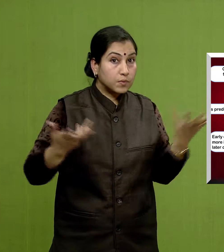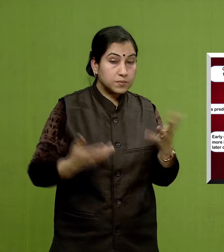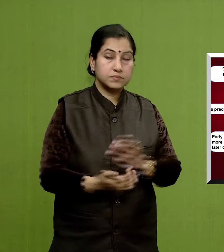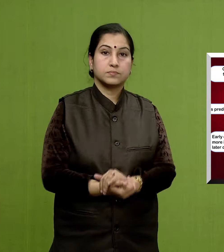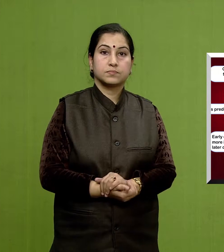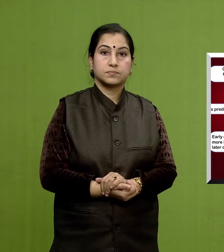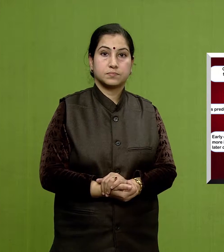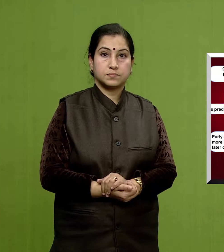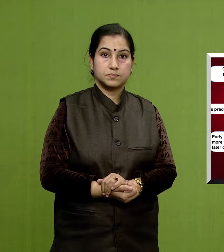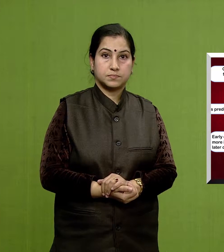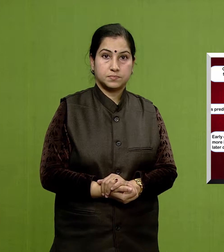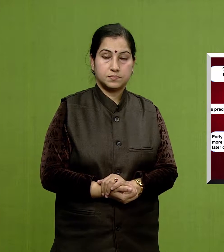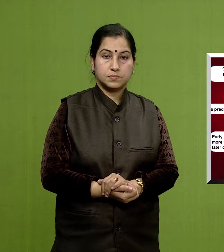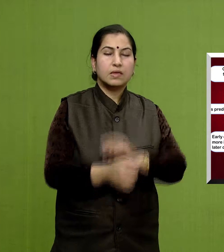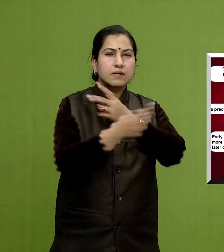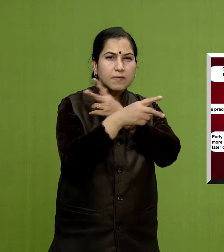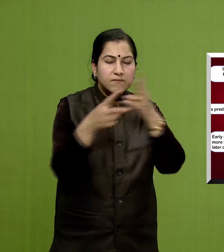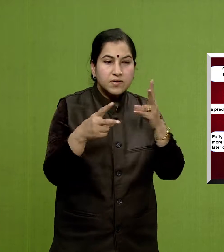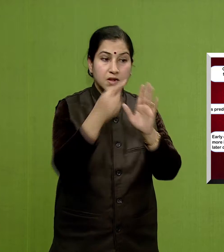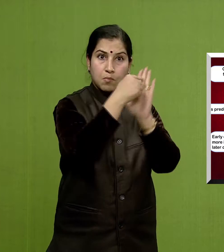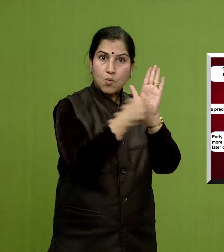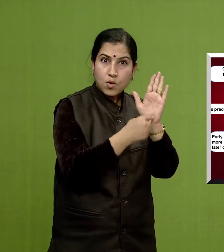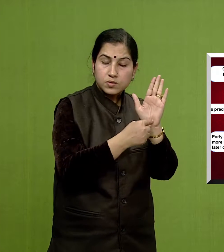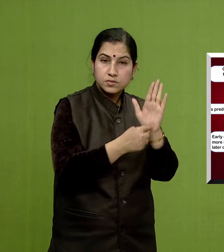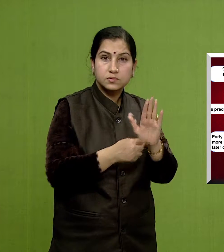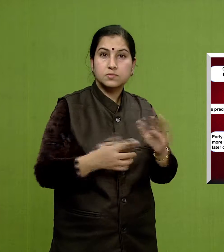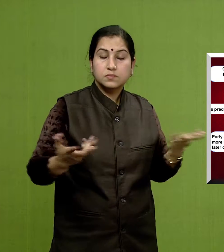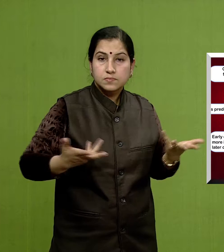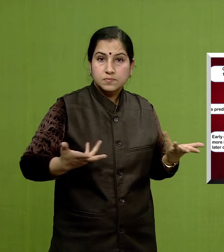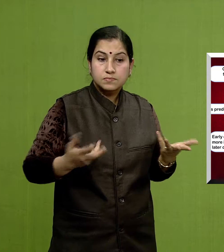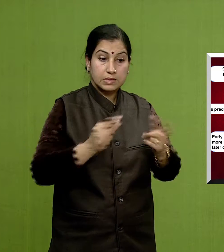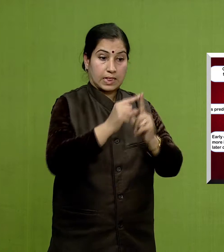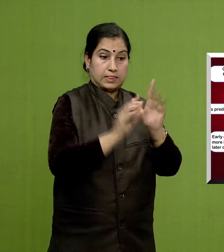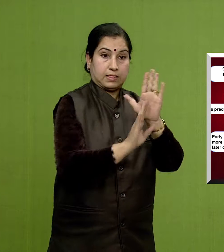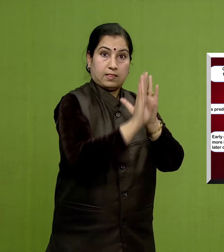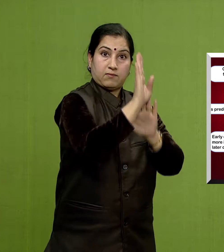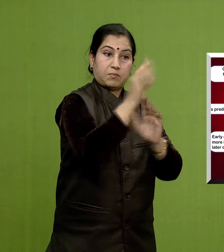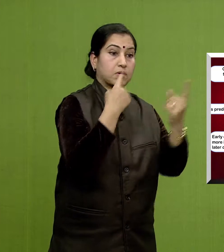study about various principles of development.